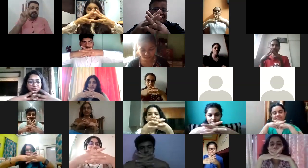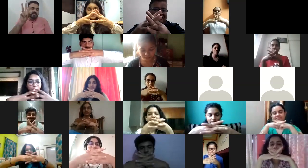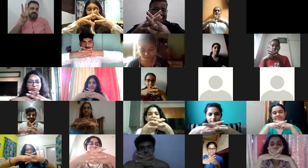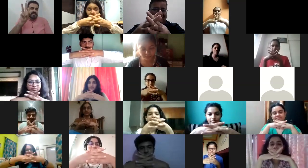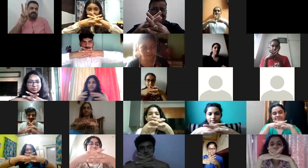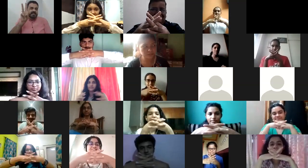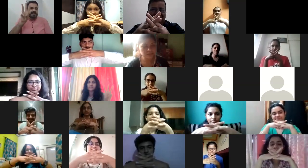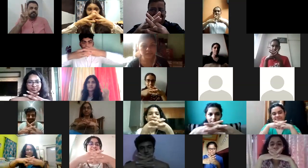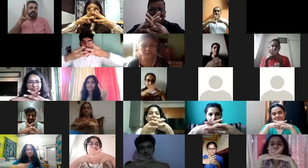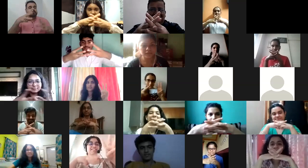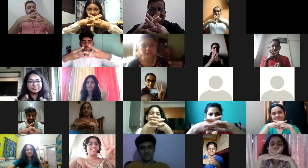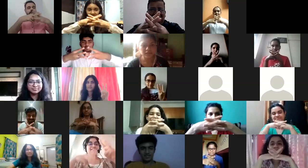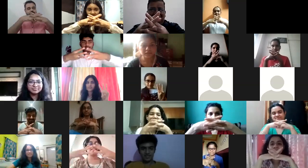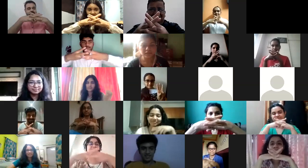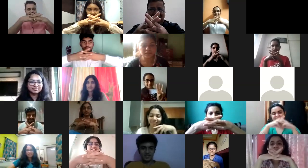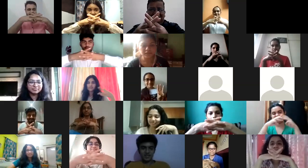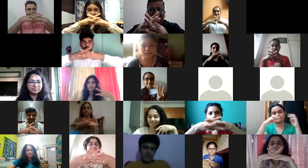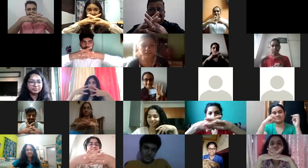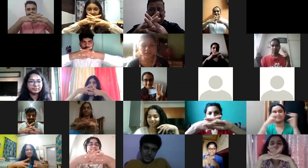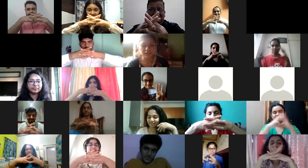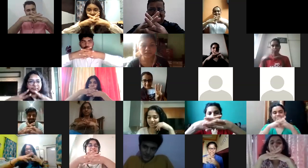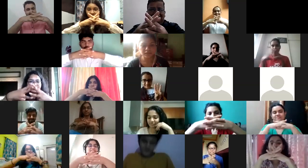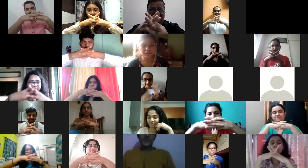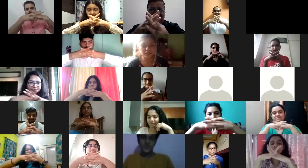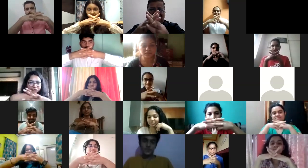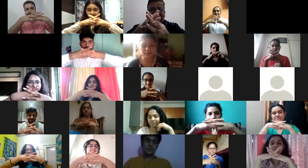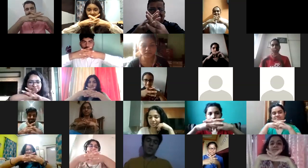is easier, but then we are supposed to learn this way. Okay. W.